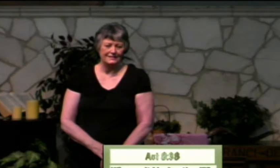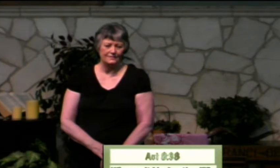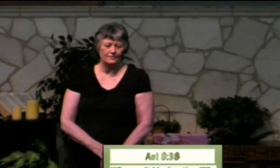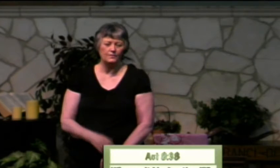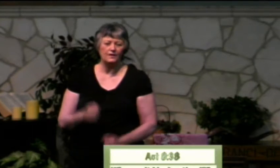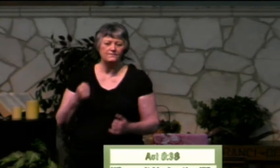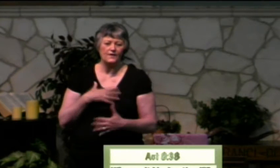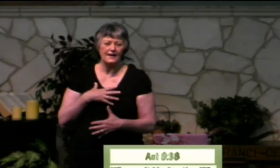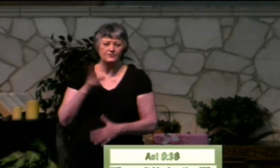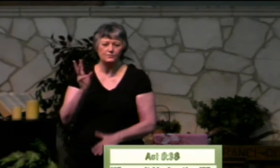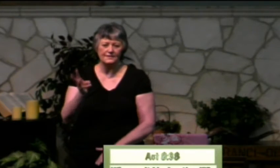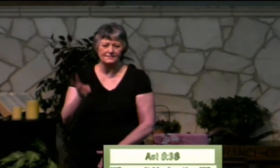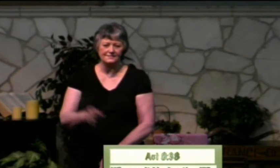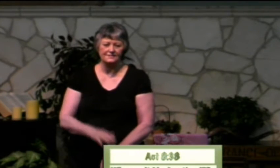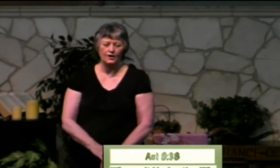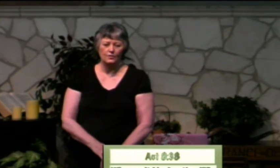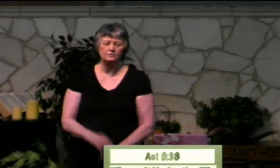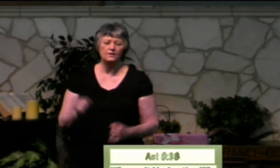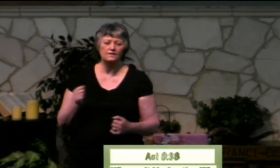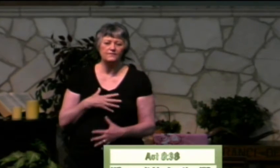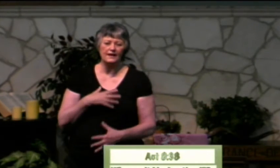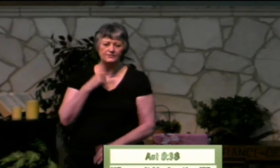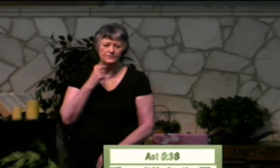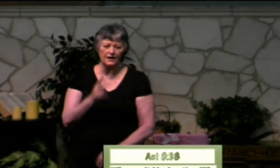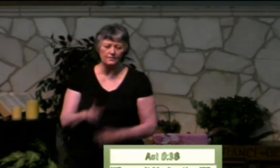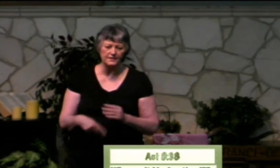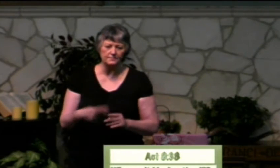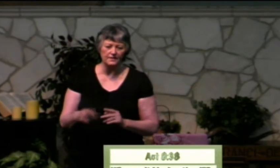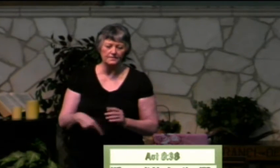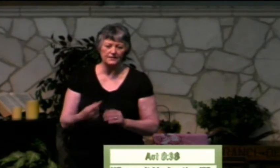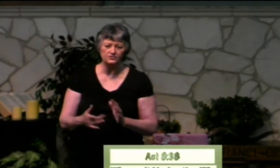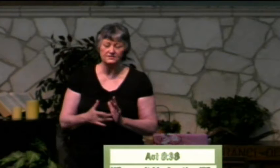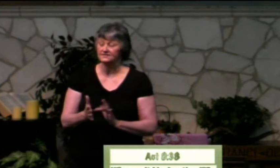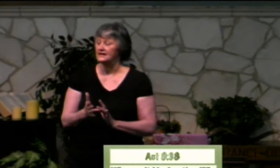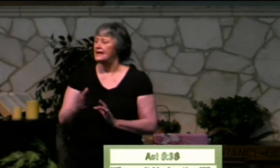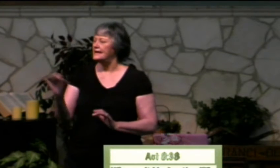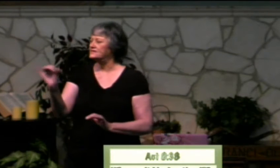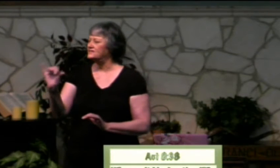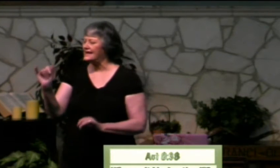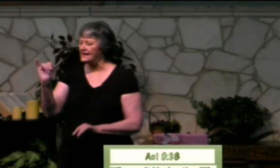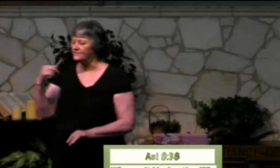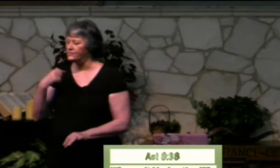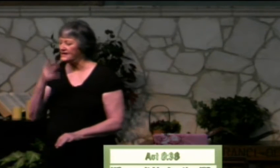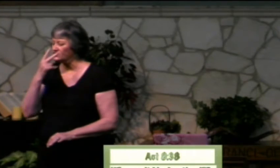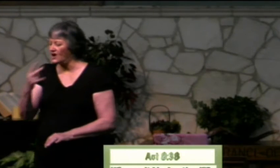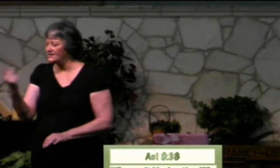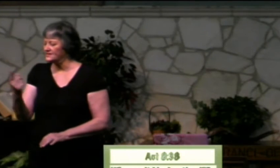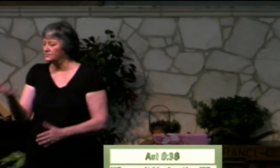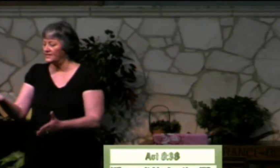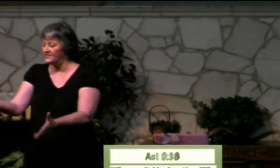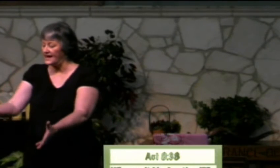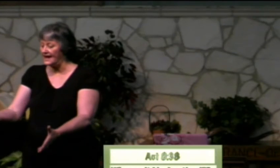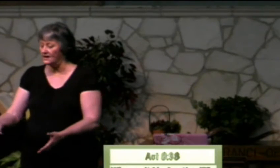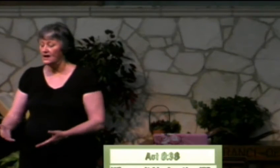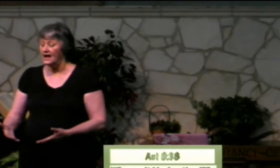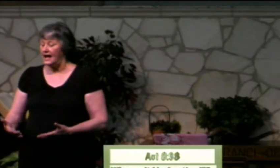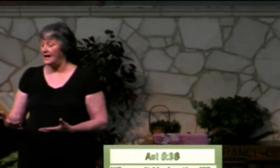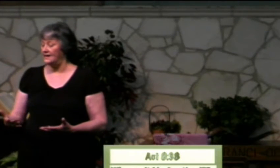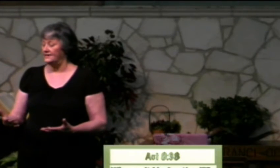when we're afraid to witness, when we're afraid to tell people about Jesus. It's like if we saw someone there and